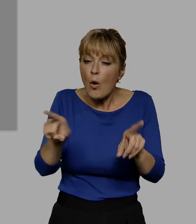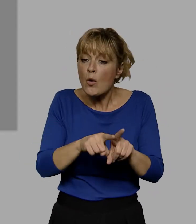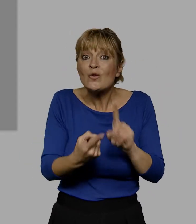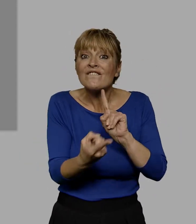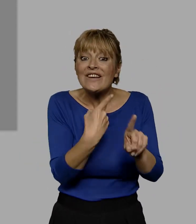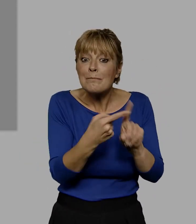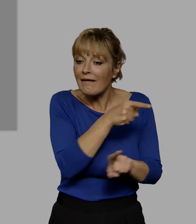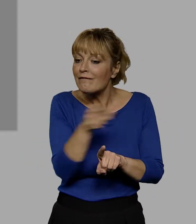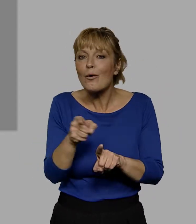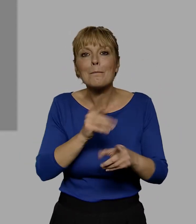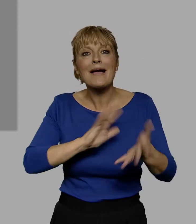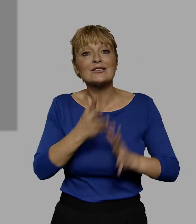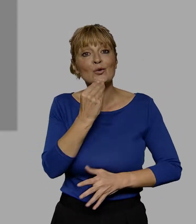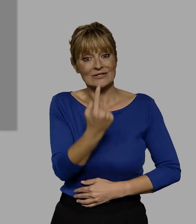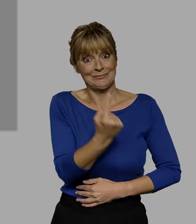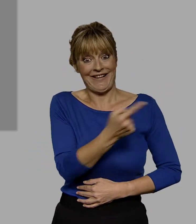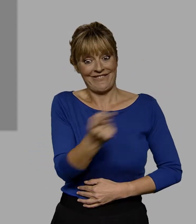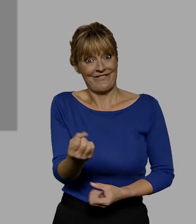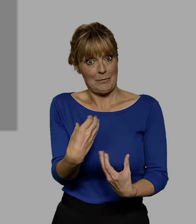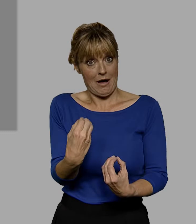feedback gathered from BSL users.